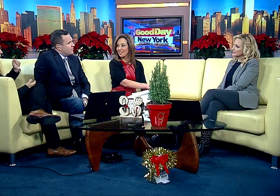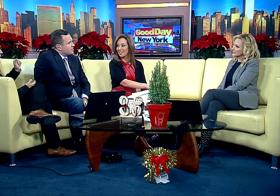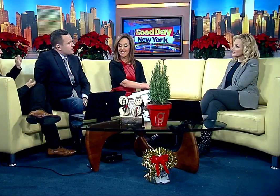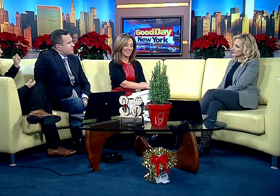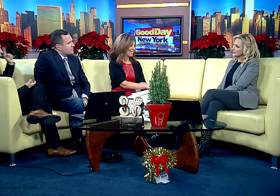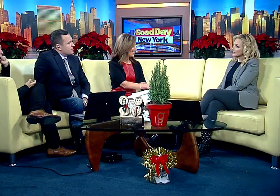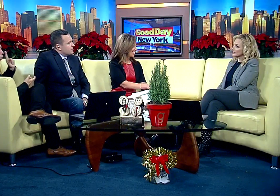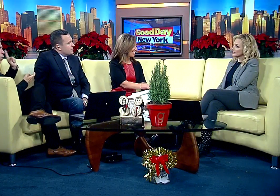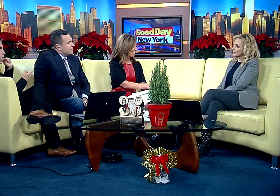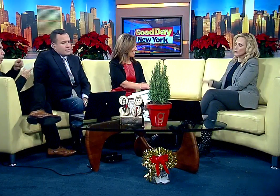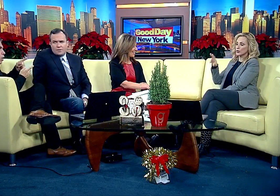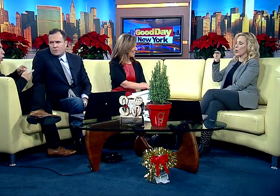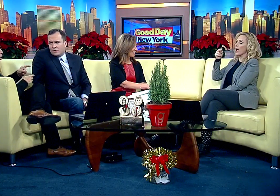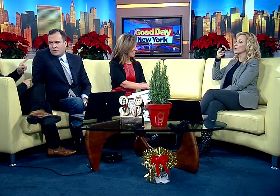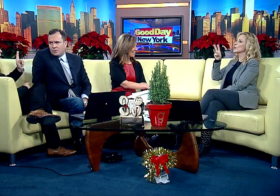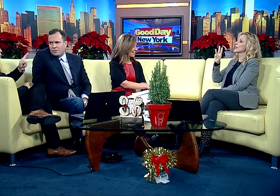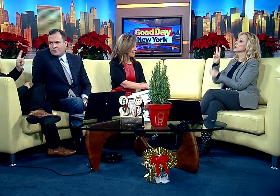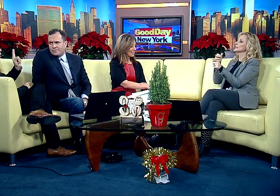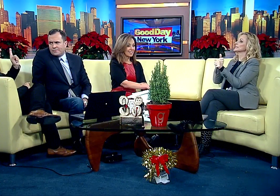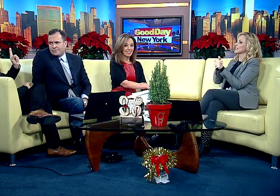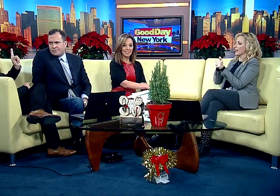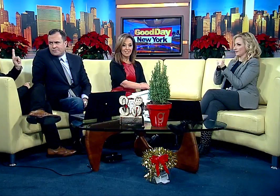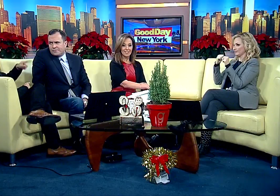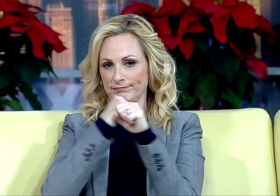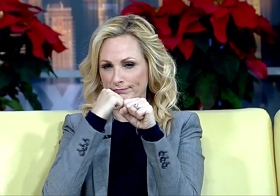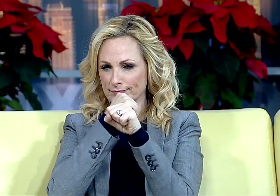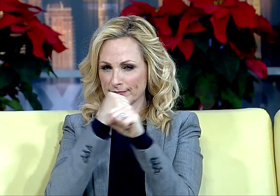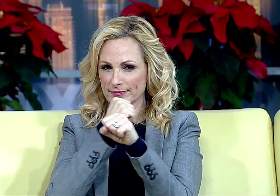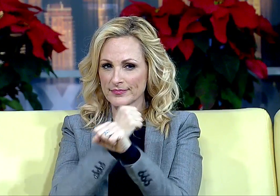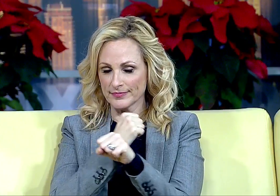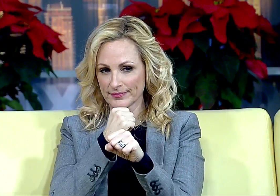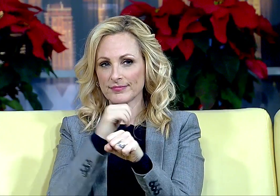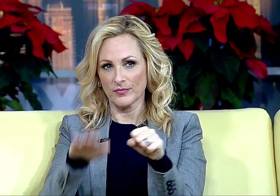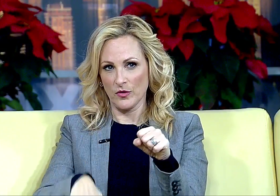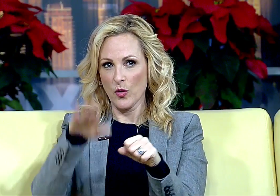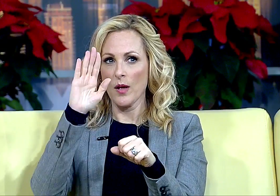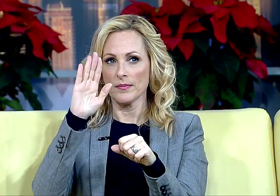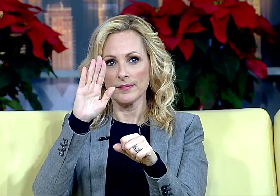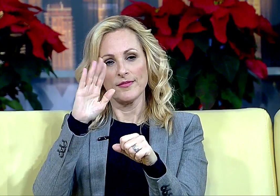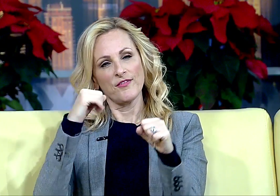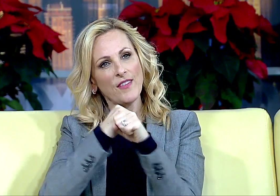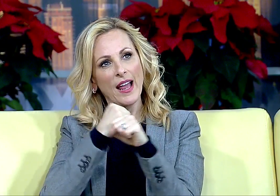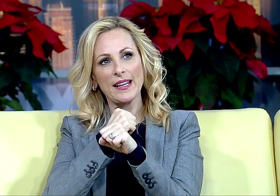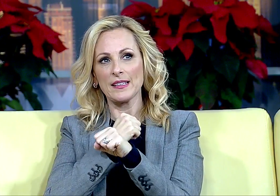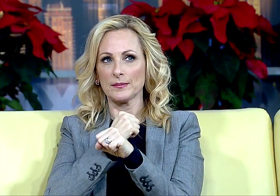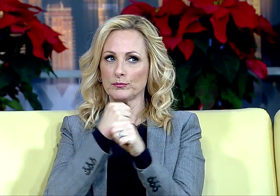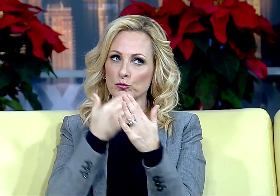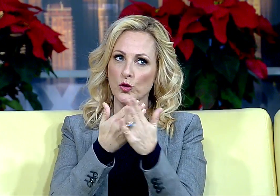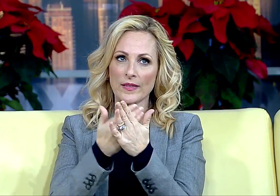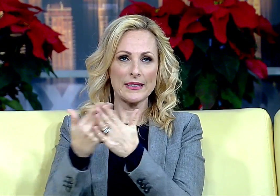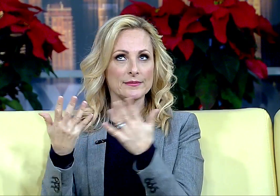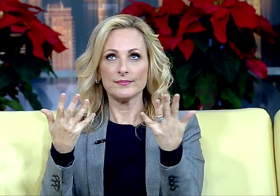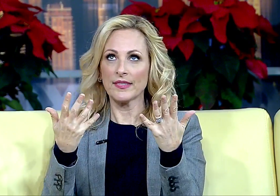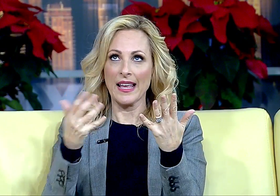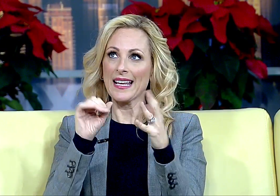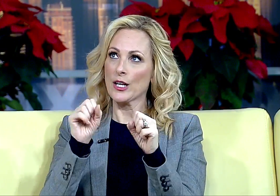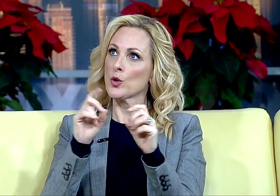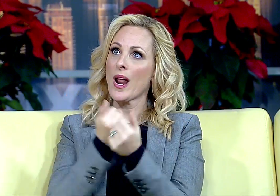issue. No. Henry Winkler had issues with dyslexia, fighting and proving that he could